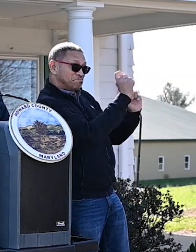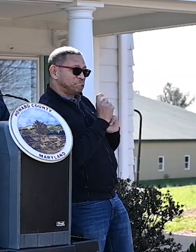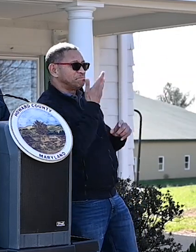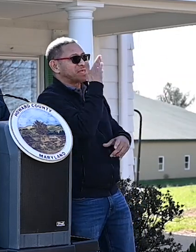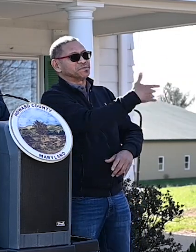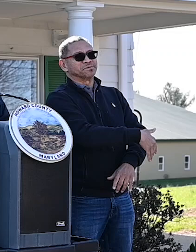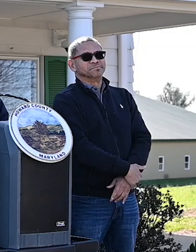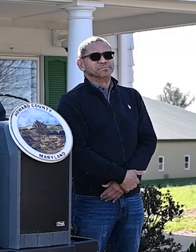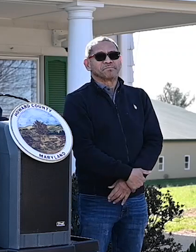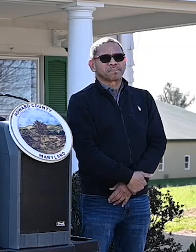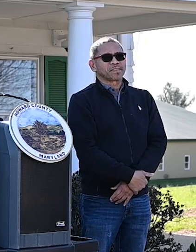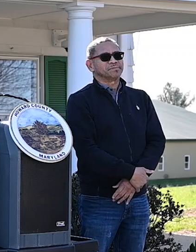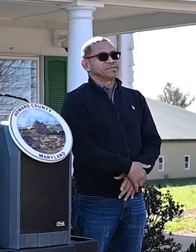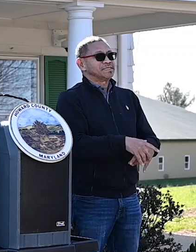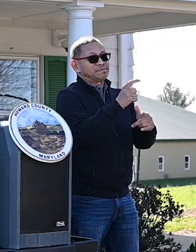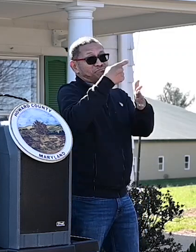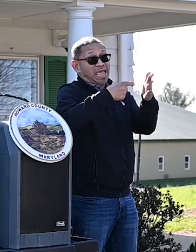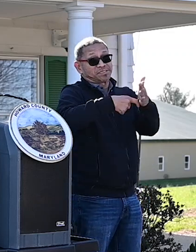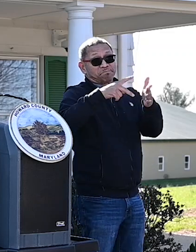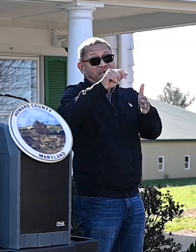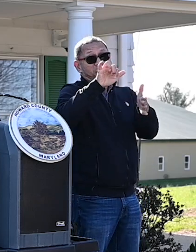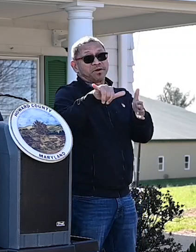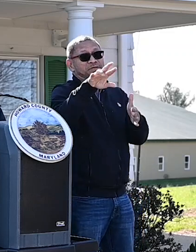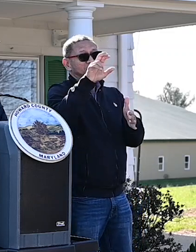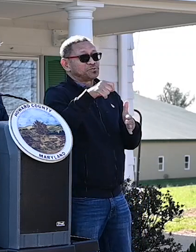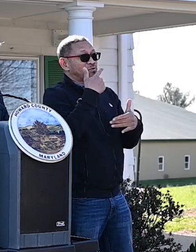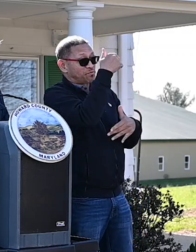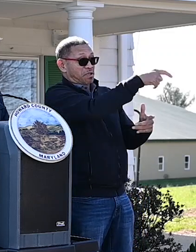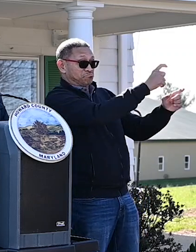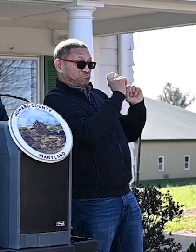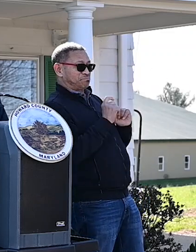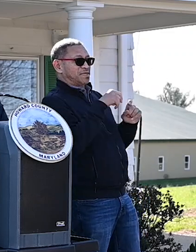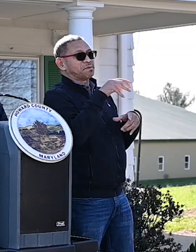that. Thank you and the taxpayers for that $1 million.